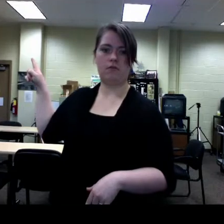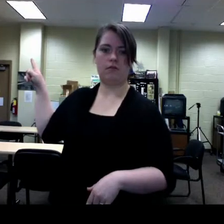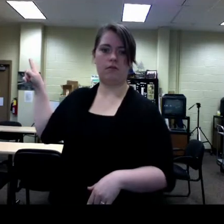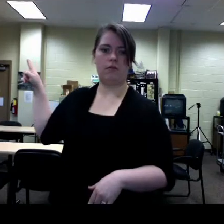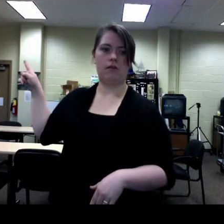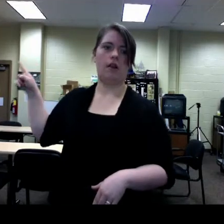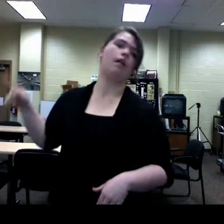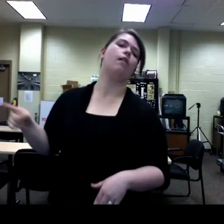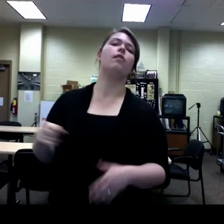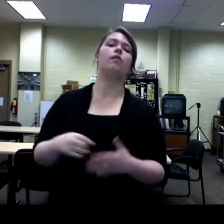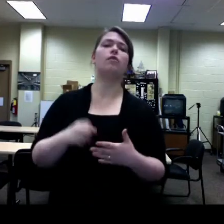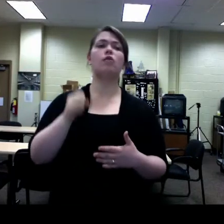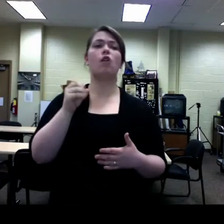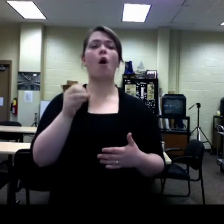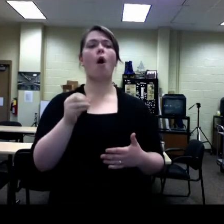So, what is love?